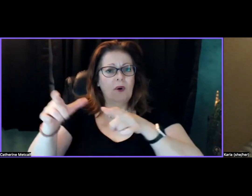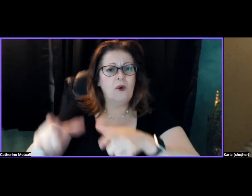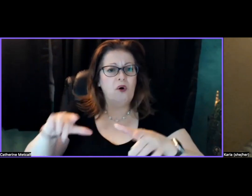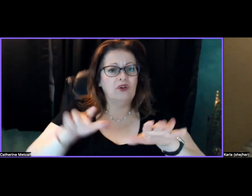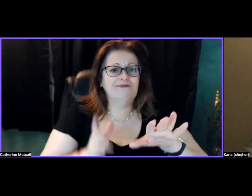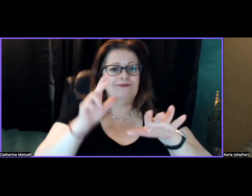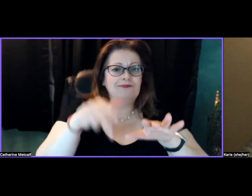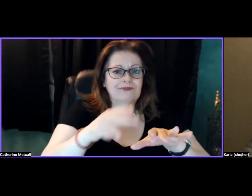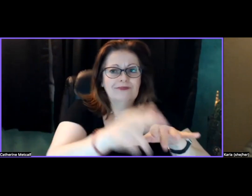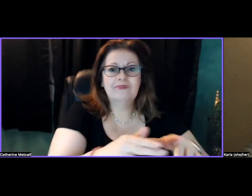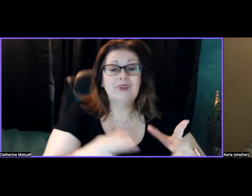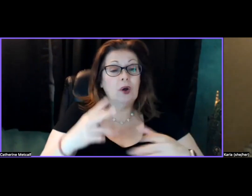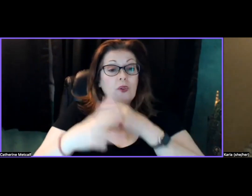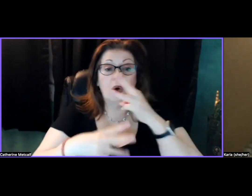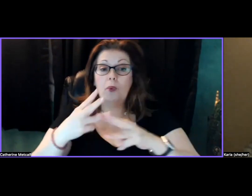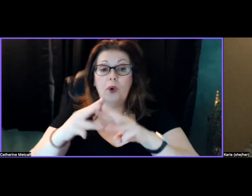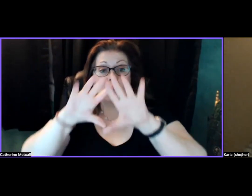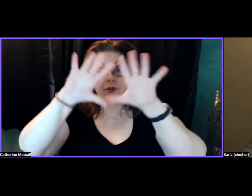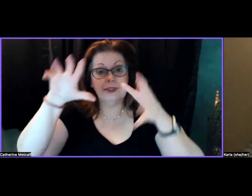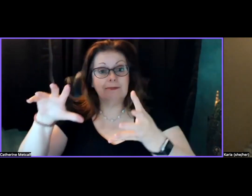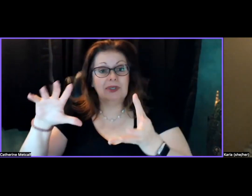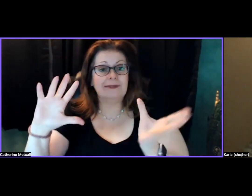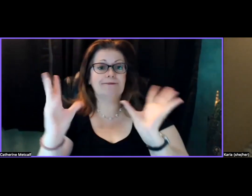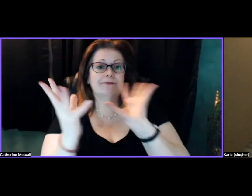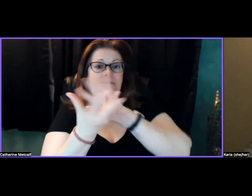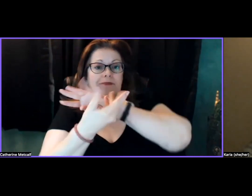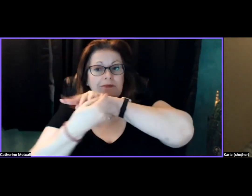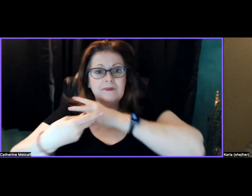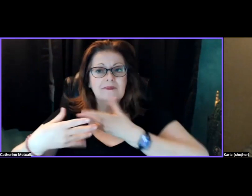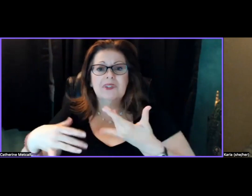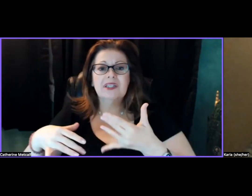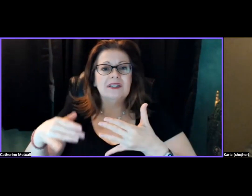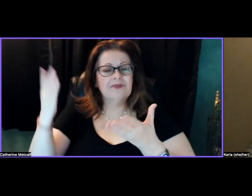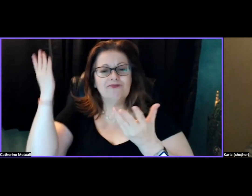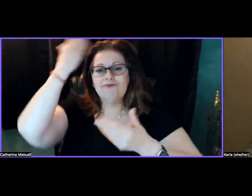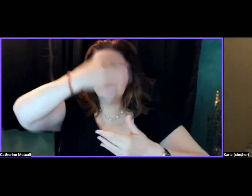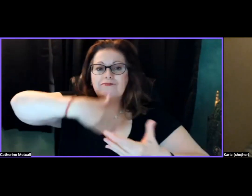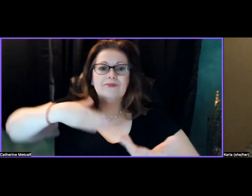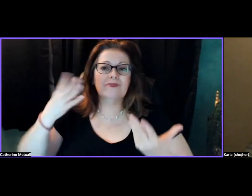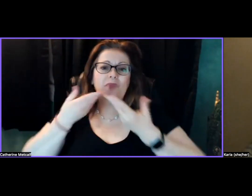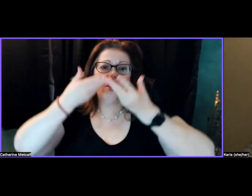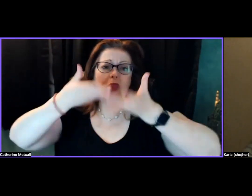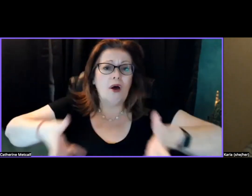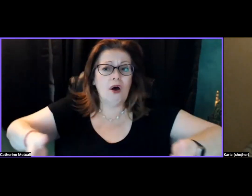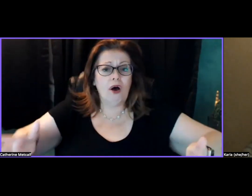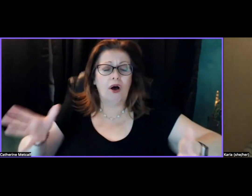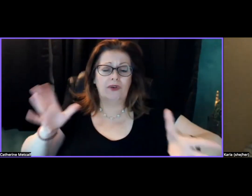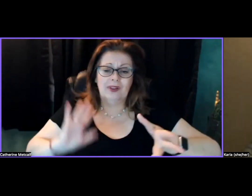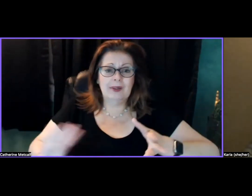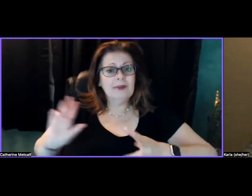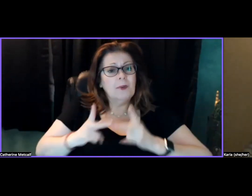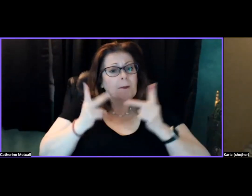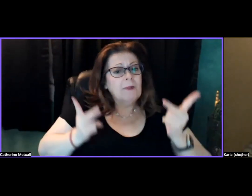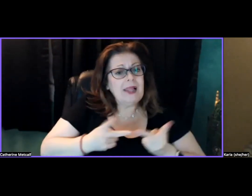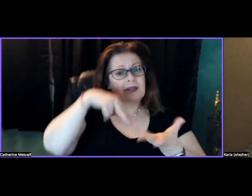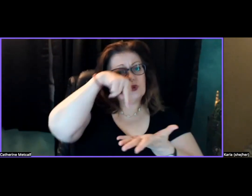to loss. Someday soon, yellow-vested man will pour new concrete where once we stood. The window shutters close